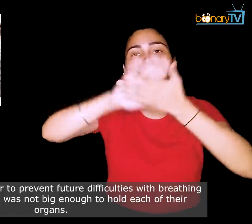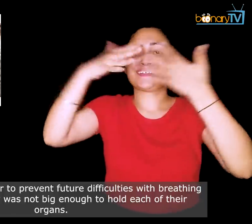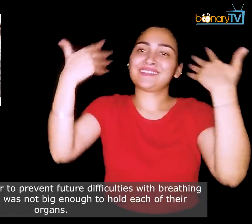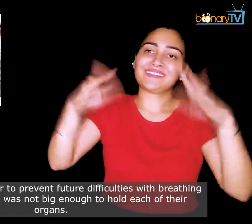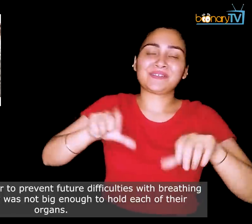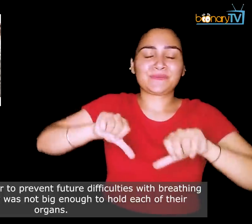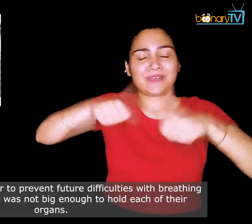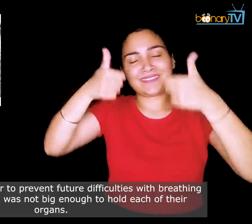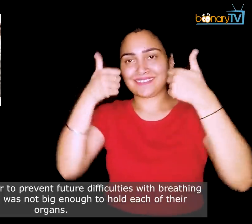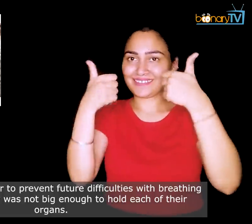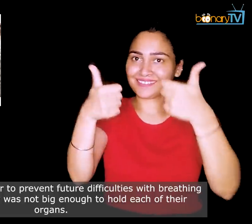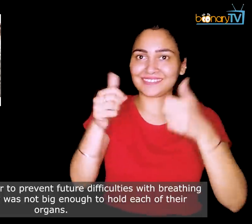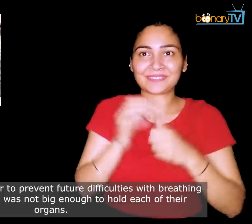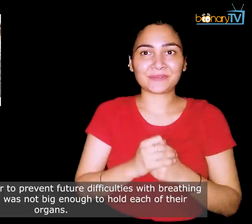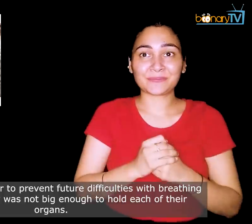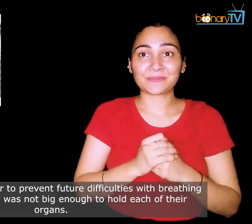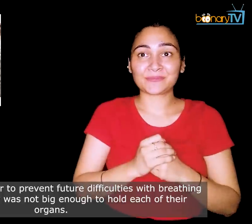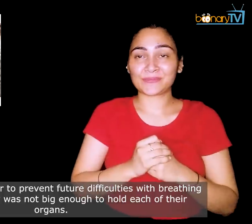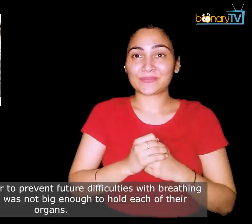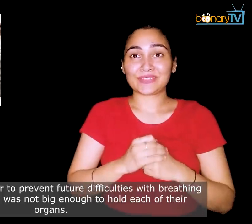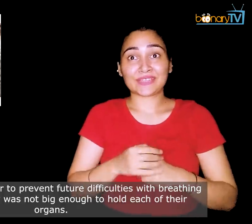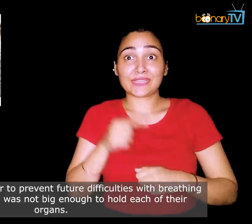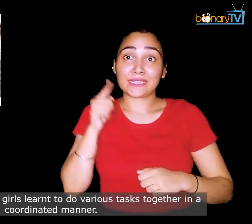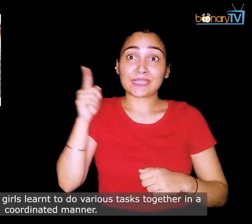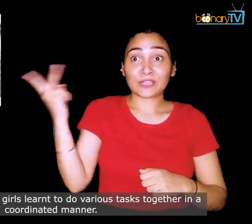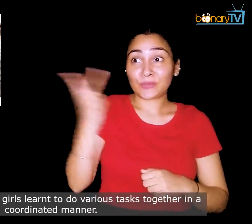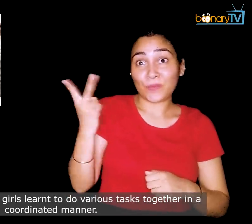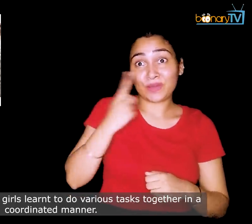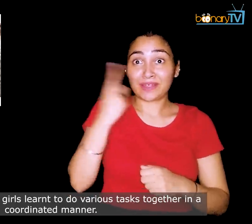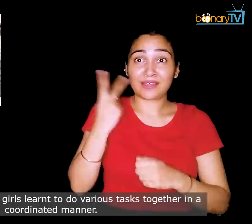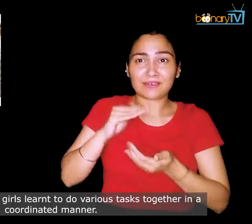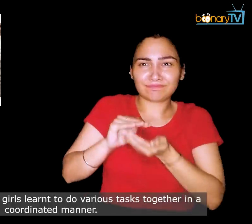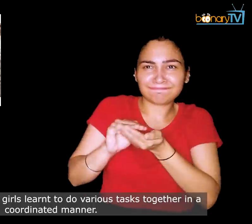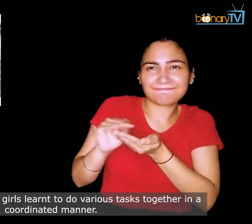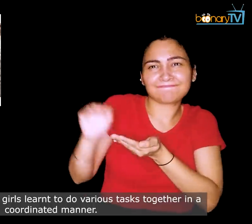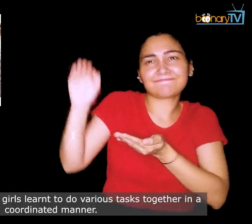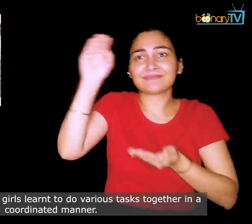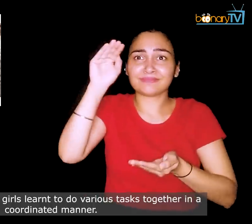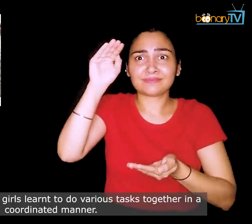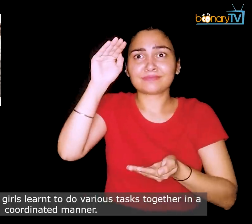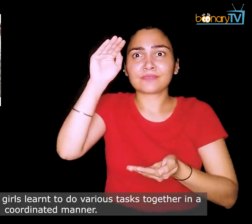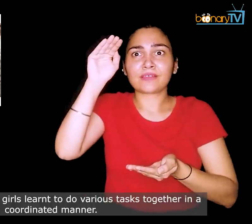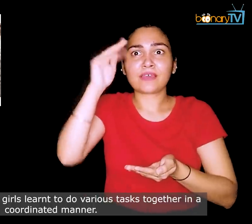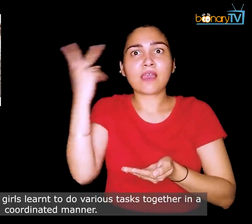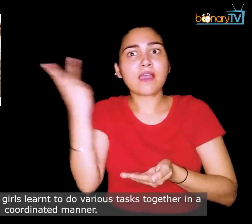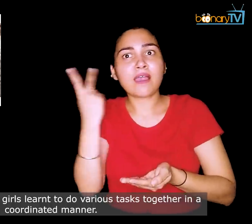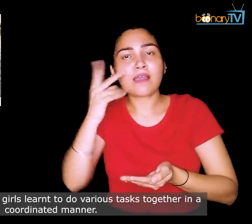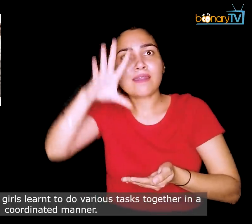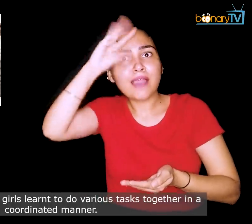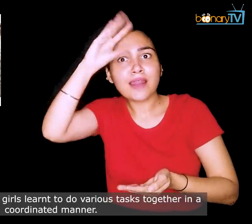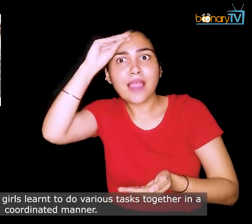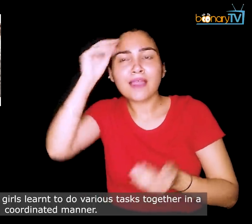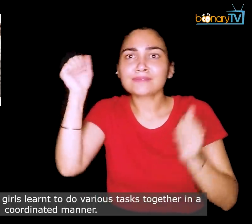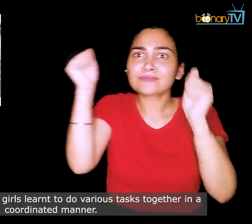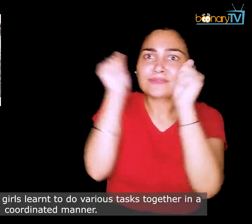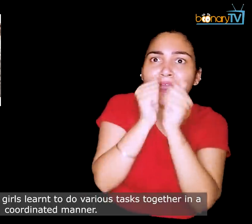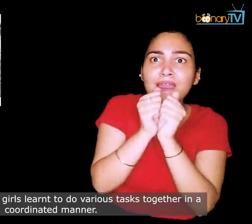to hold each of their organs. As they grew up, the girls learned to do various tasks together